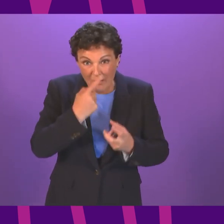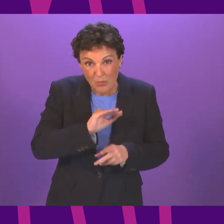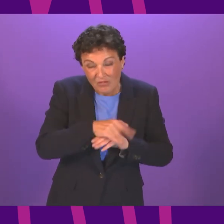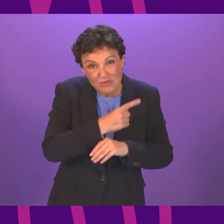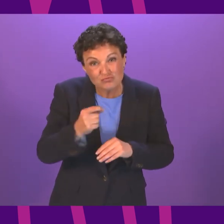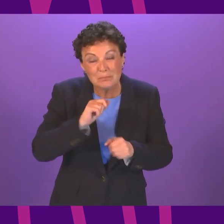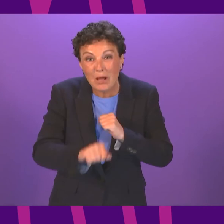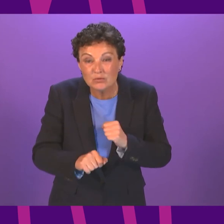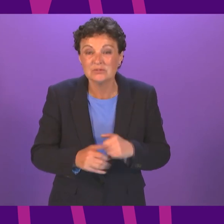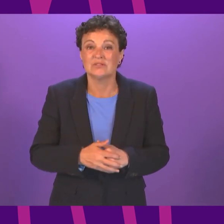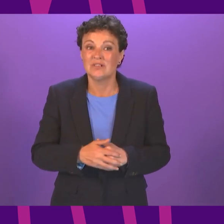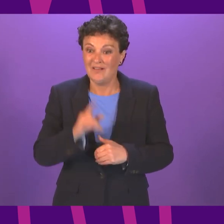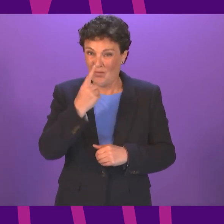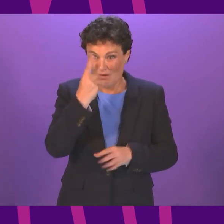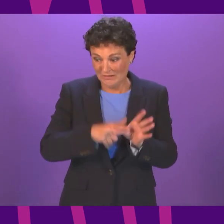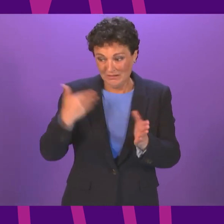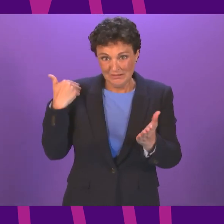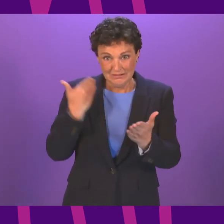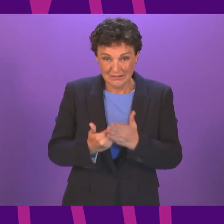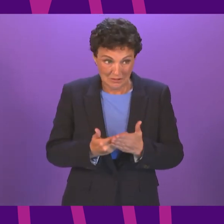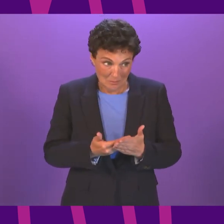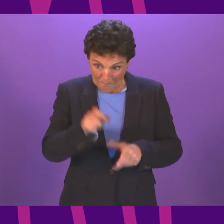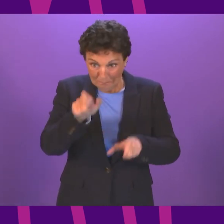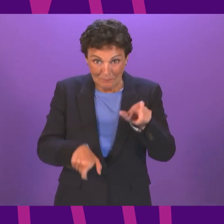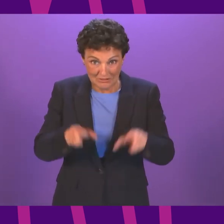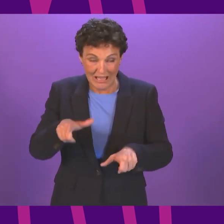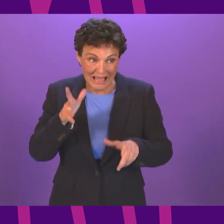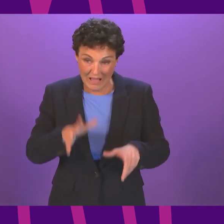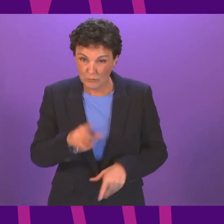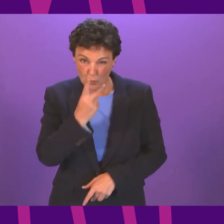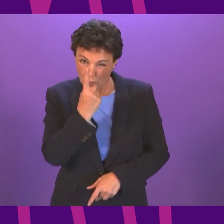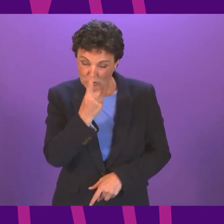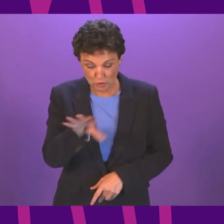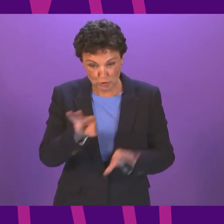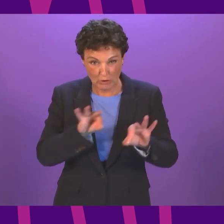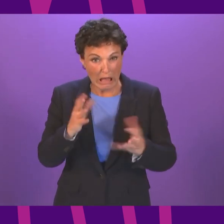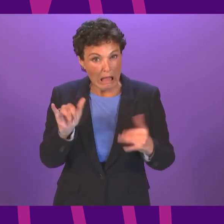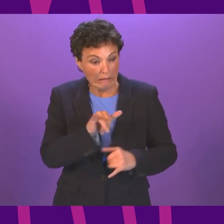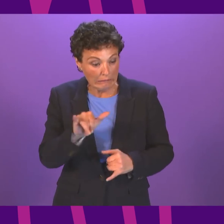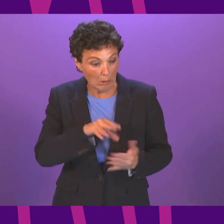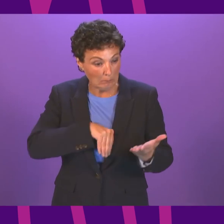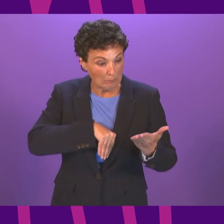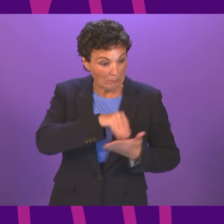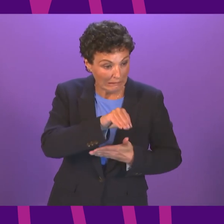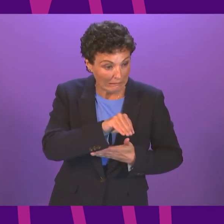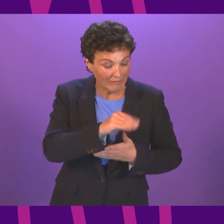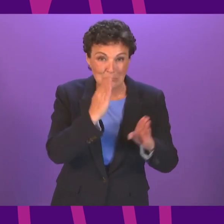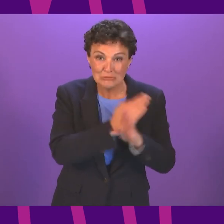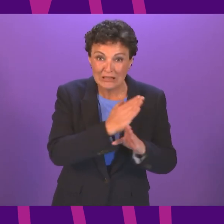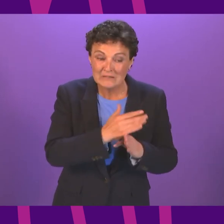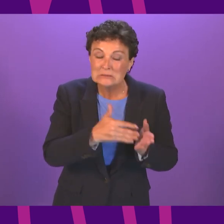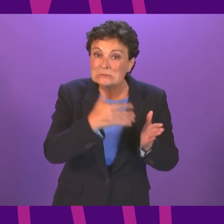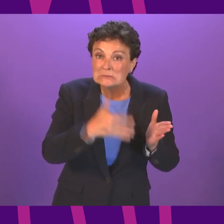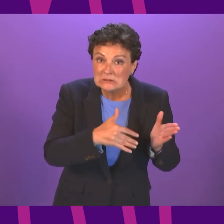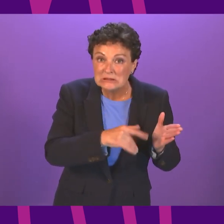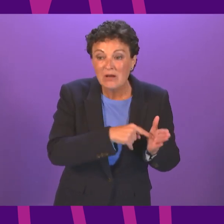year, patients have had to make a choice. The pay for the private medical treatment or endure chronic pain, lack of mobility and all